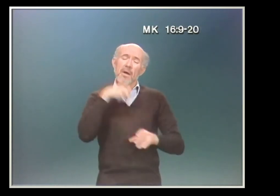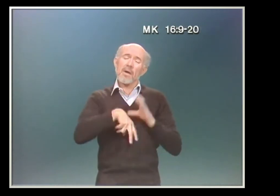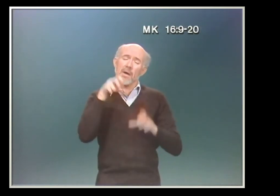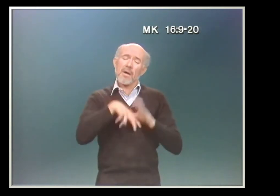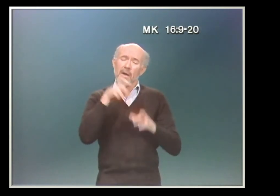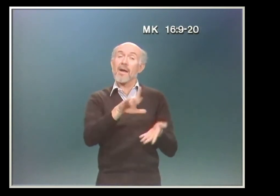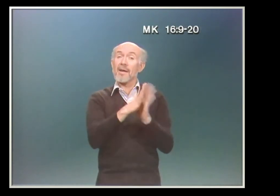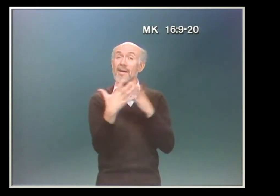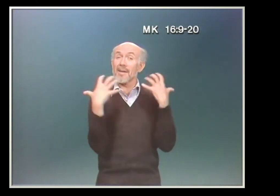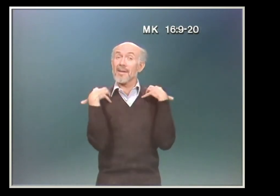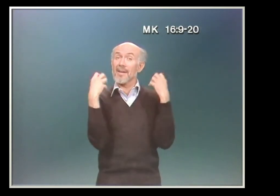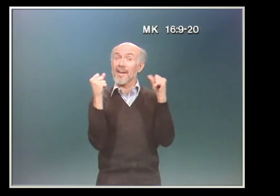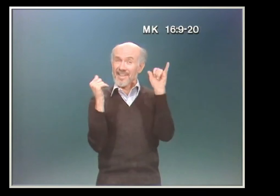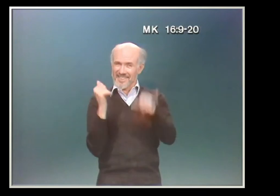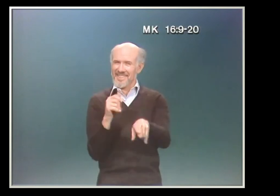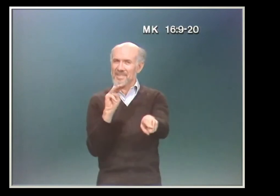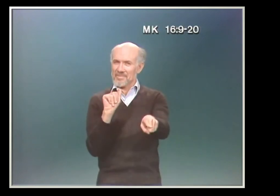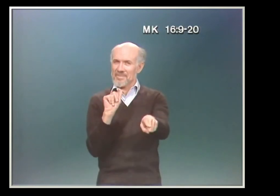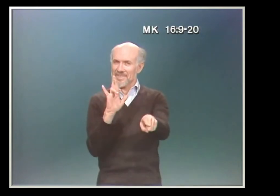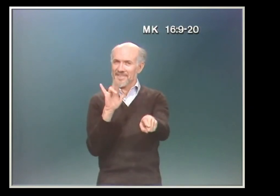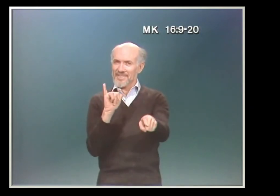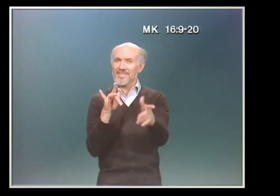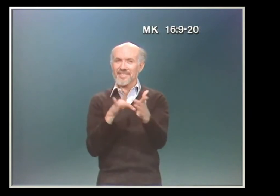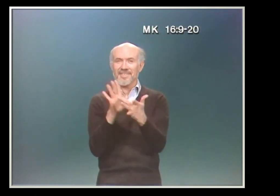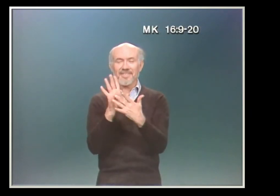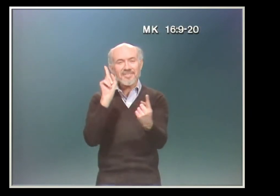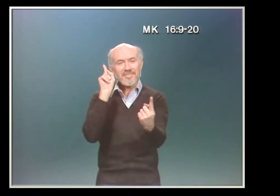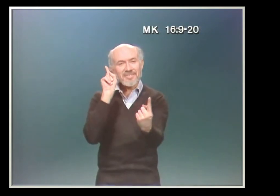One time in the past, Jesus had forced 7 demons out of Mary.